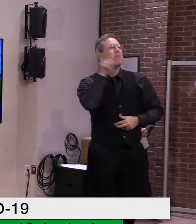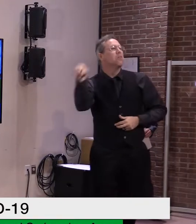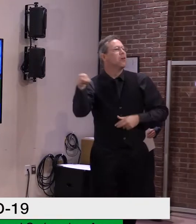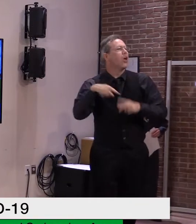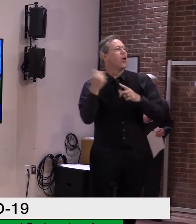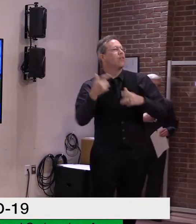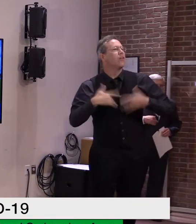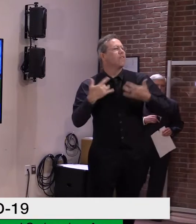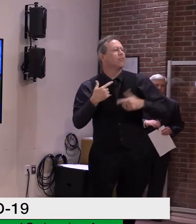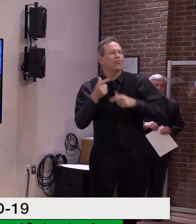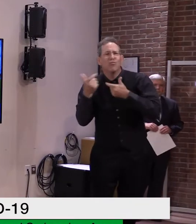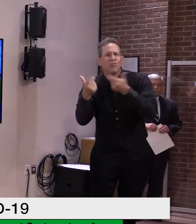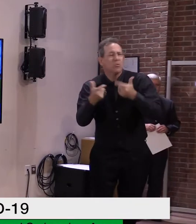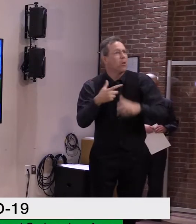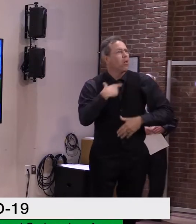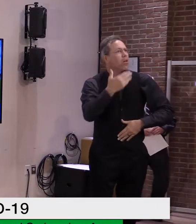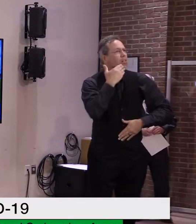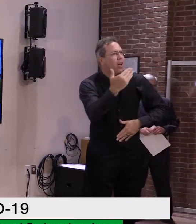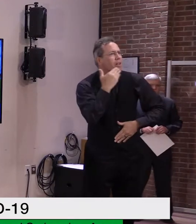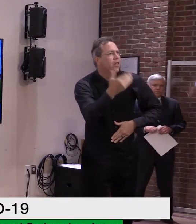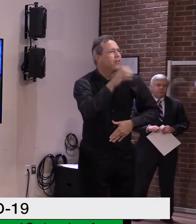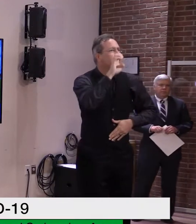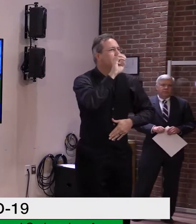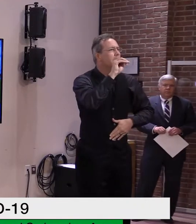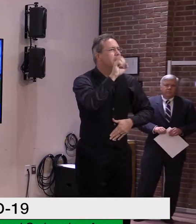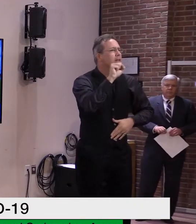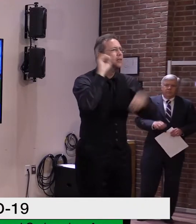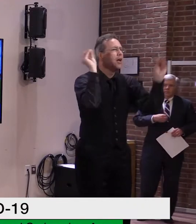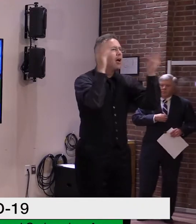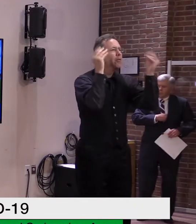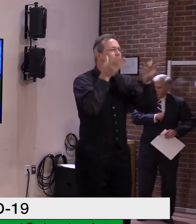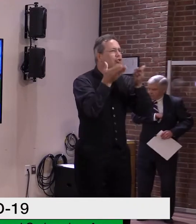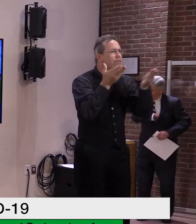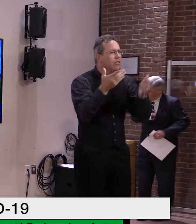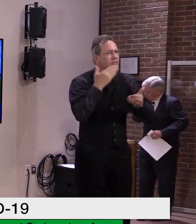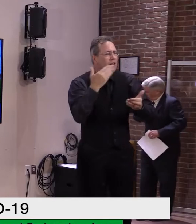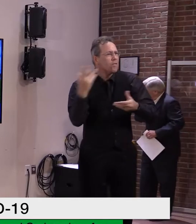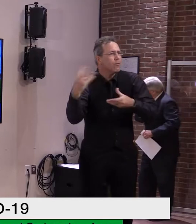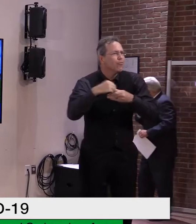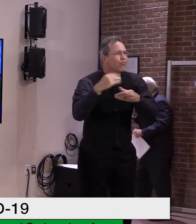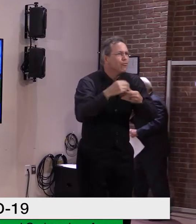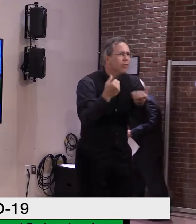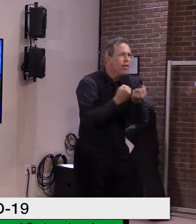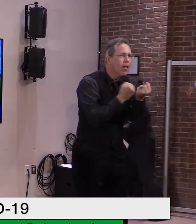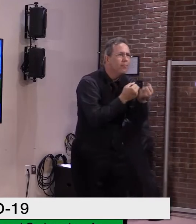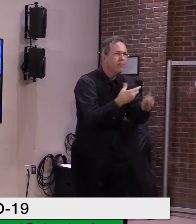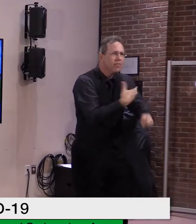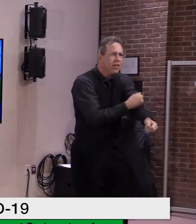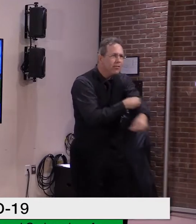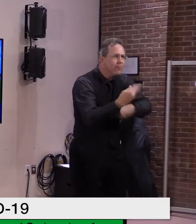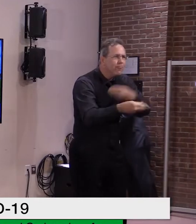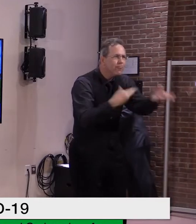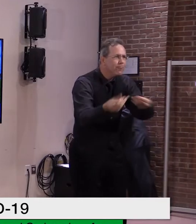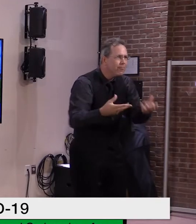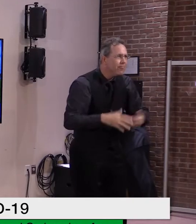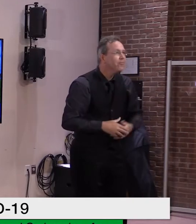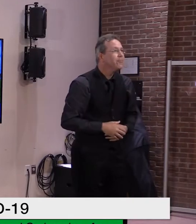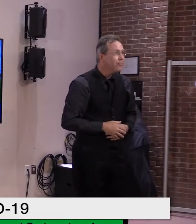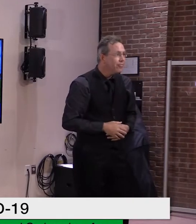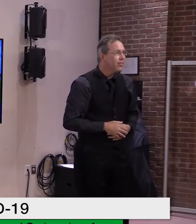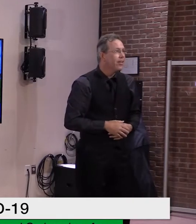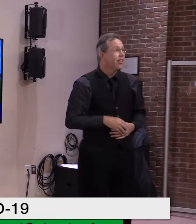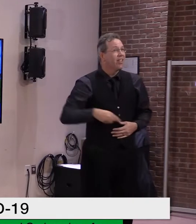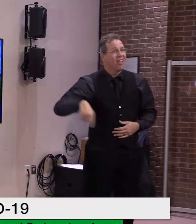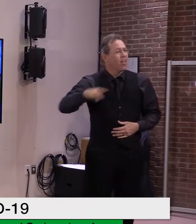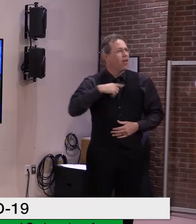EMS teams who have been doing an incredible job at all these locations, all these clinics. We wouldn't be leading the nation